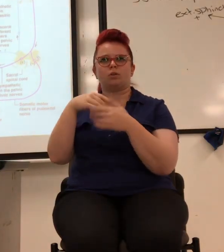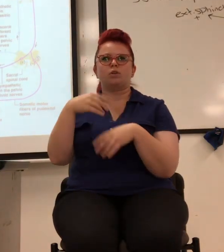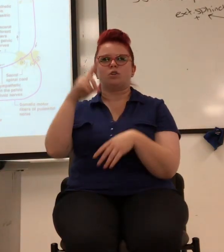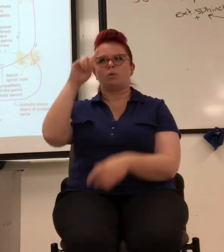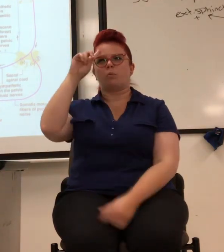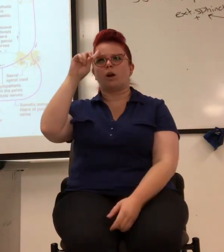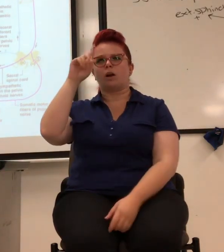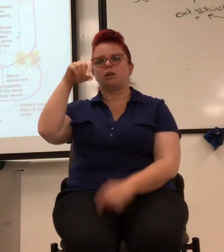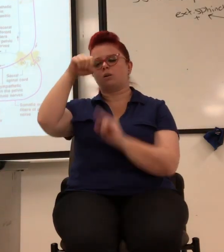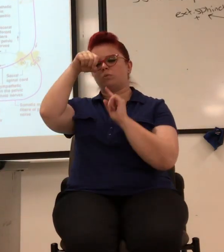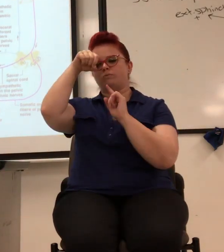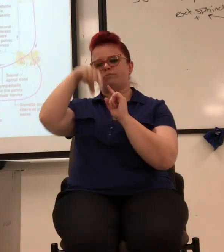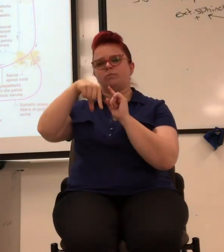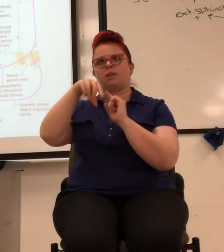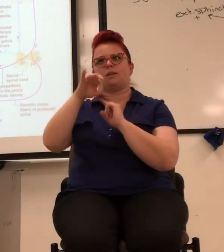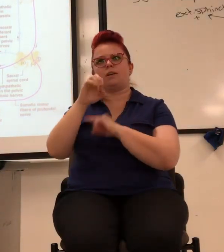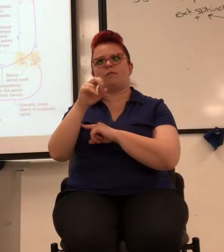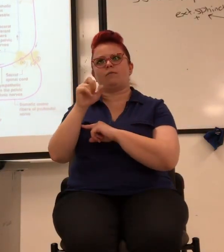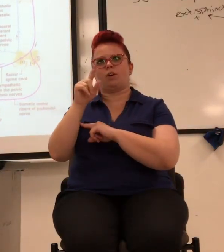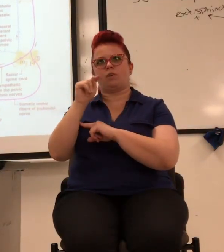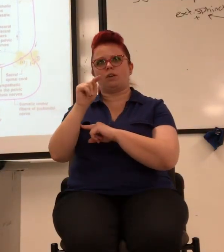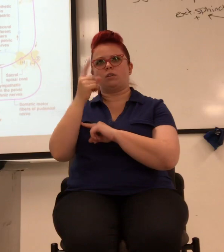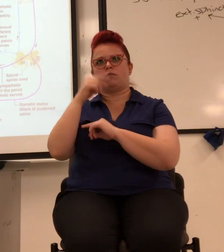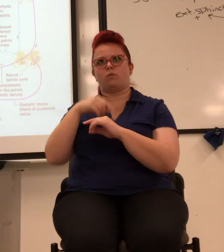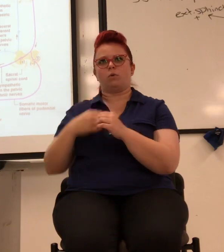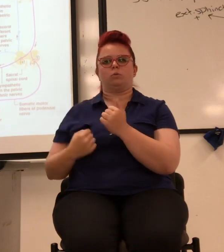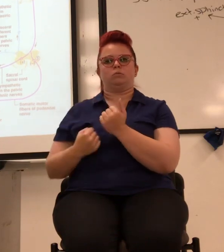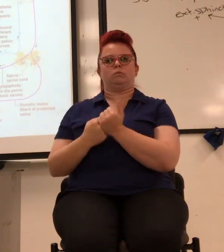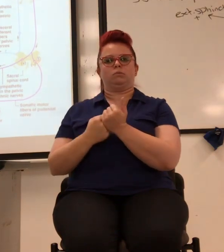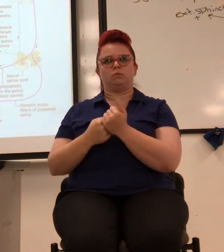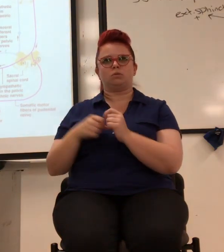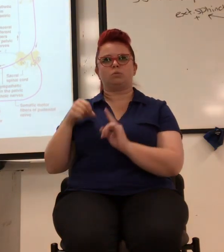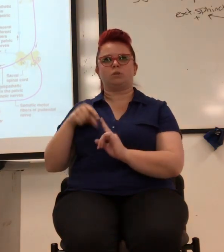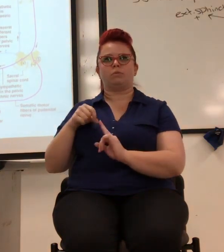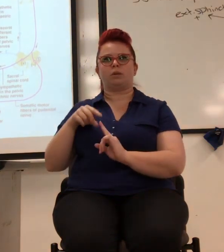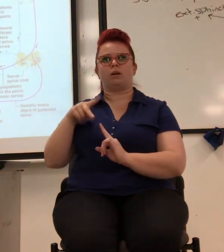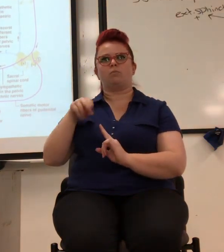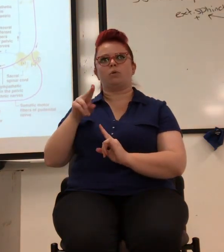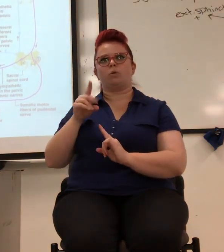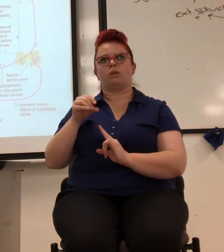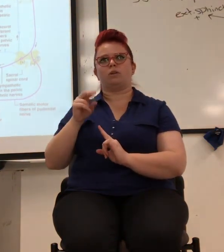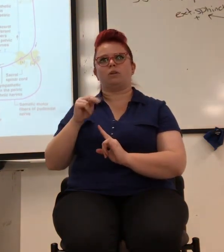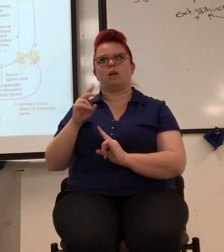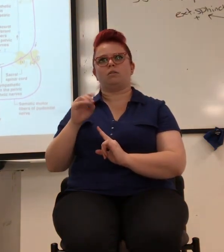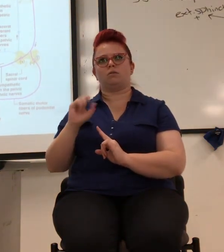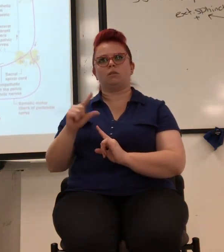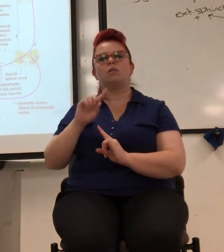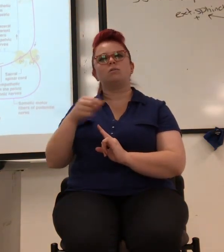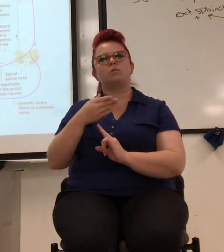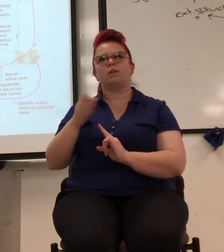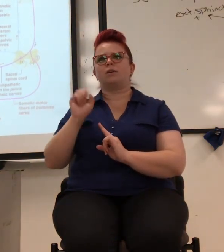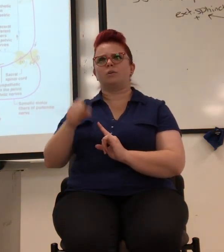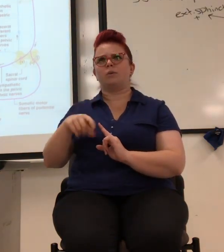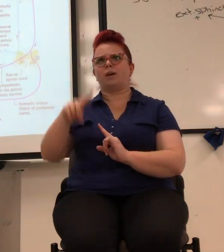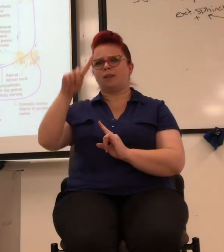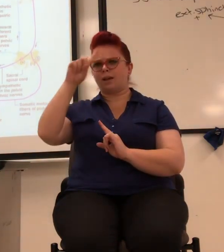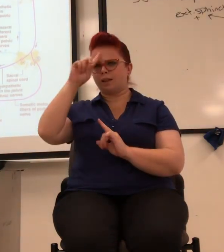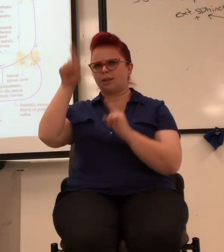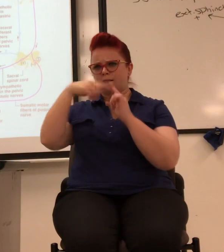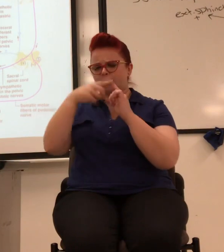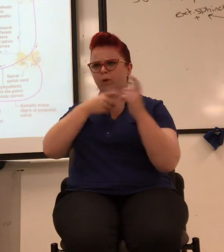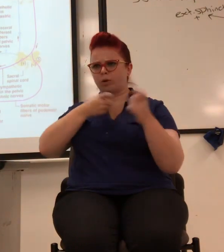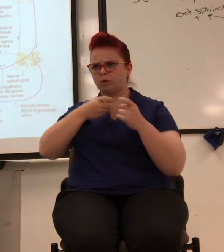it's like 300, 400, 500. Now it's like you're trying to hold it in. This loop can be influenced by